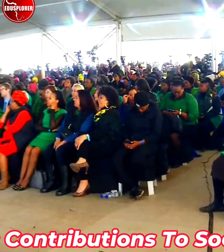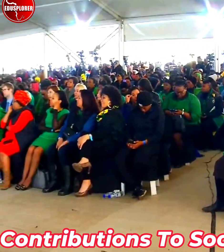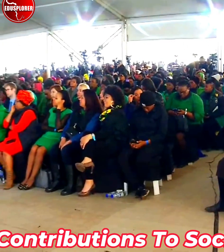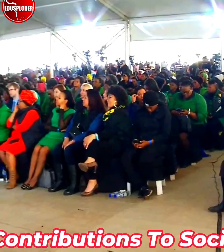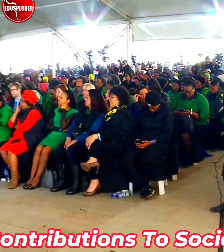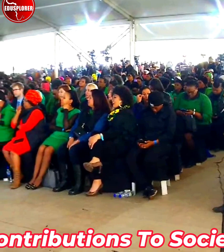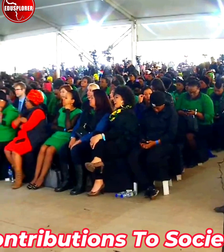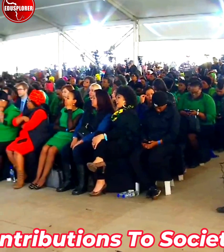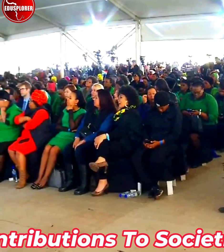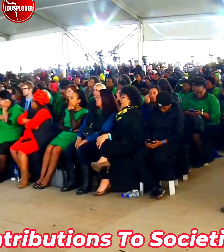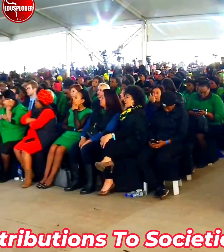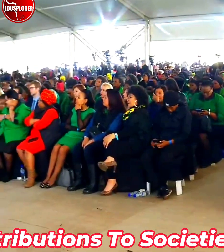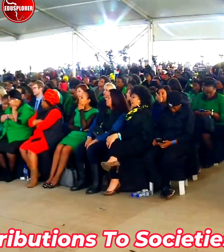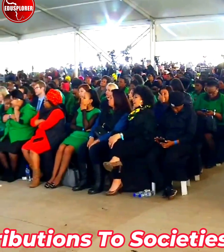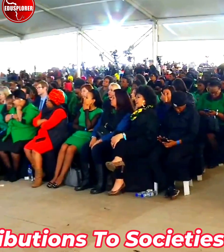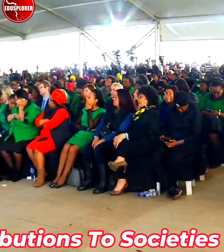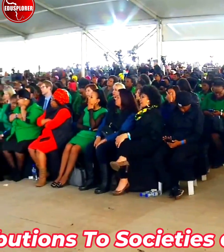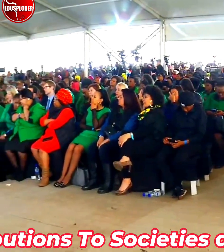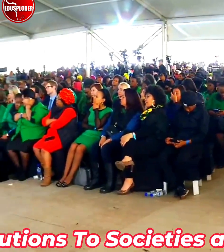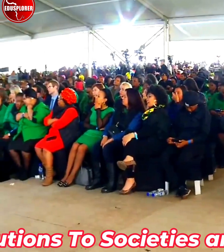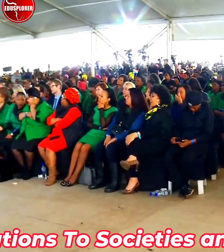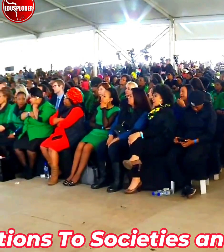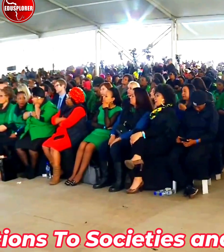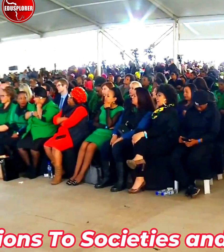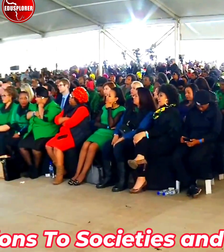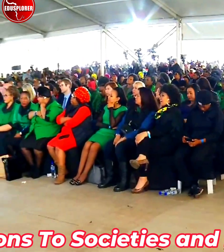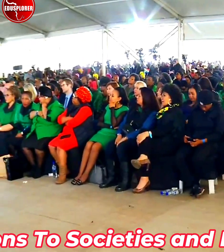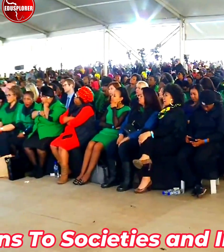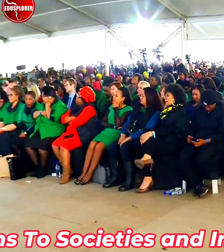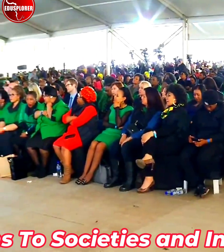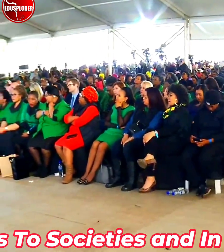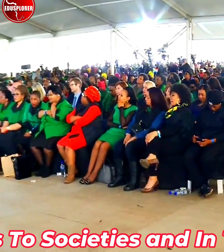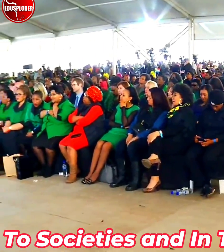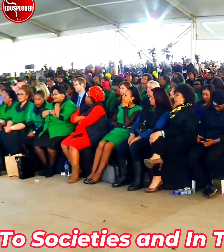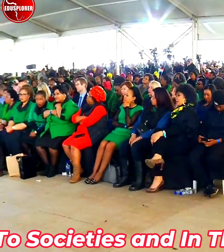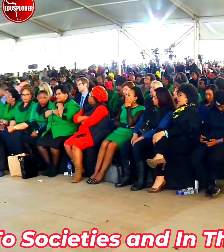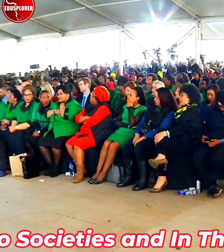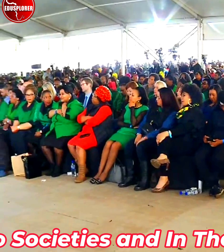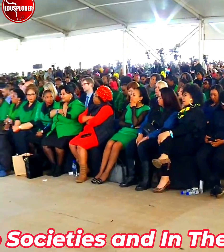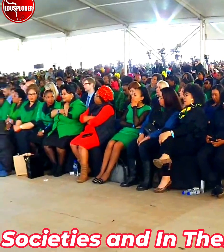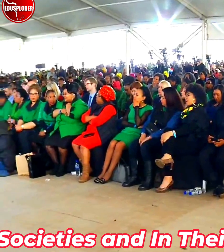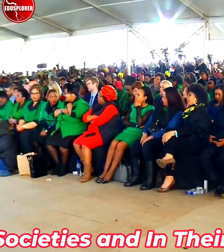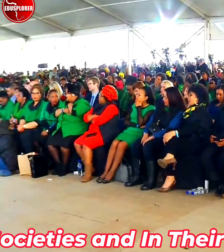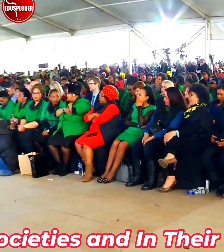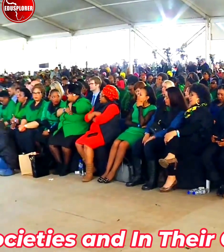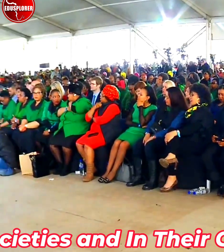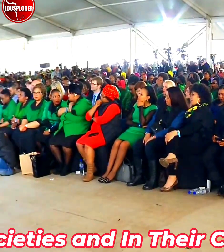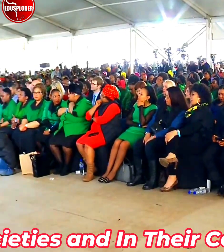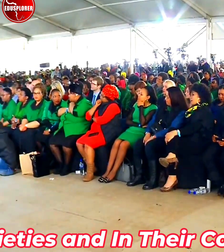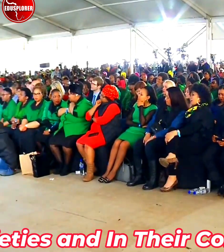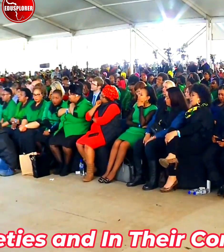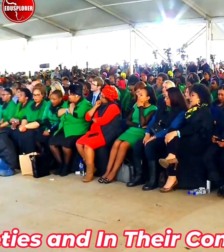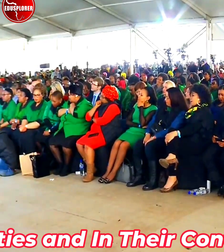the deprivation, and the many difficulties, South African women continue to stand